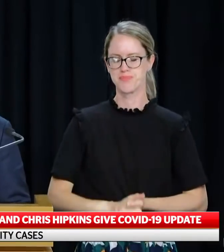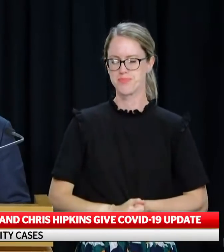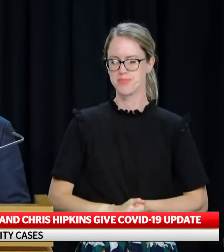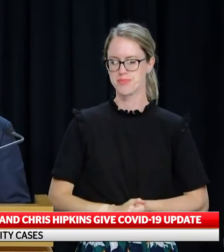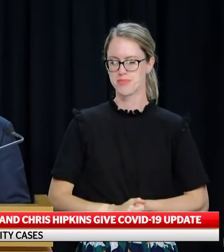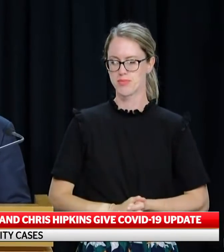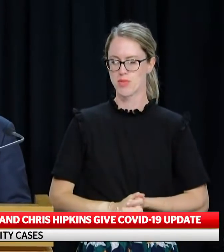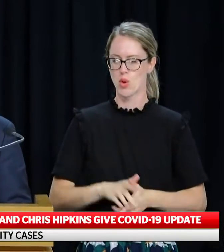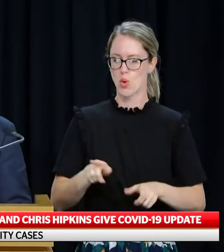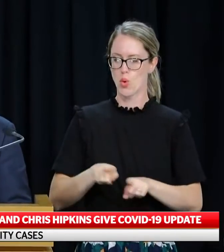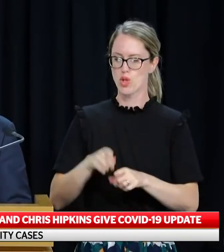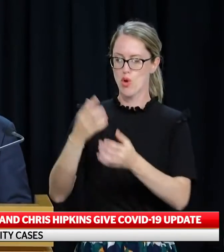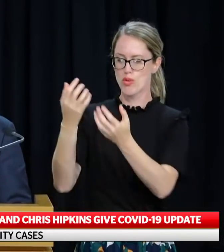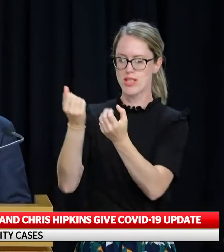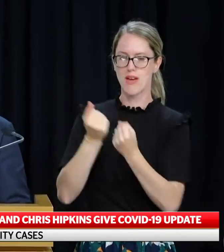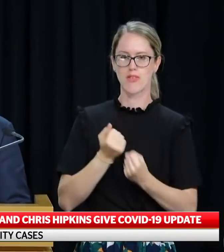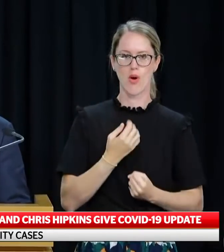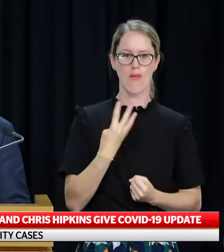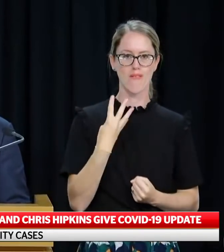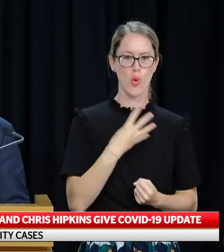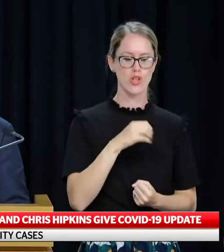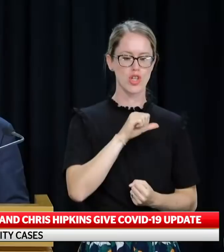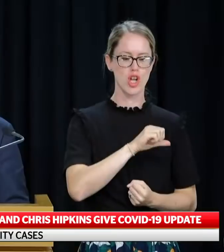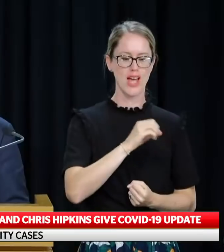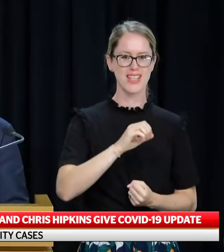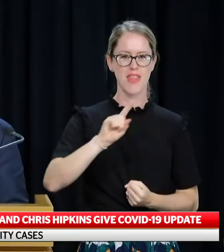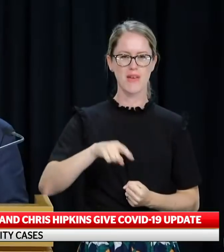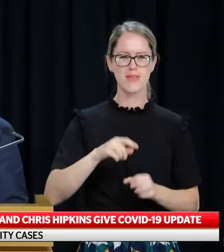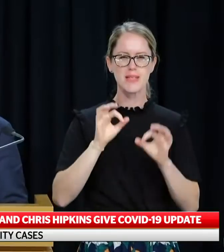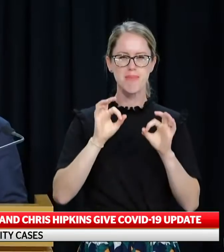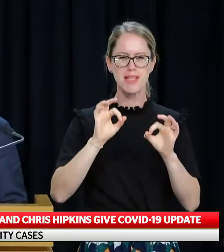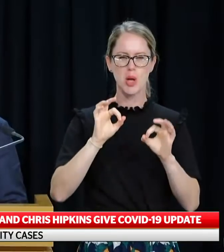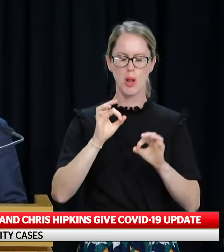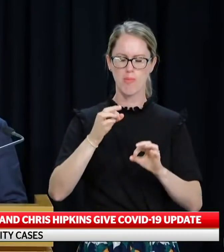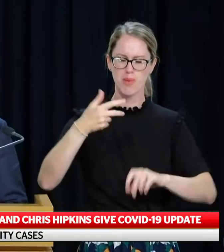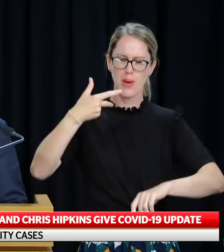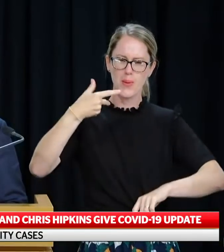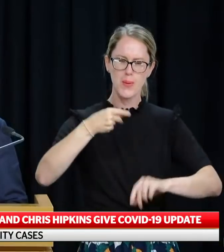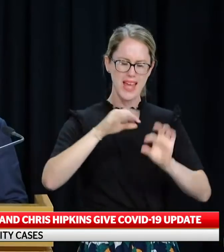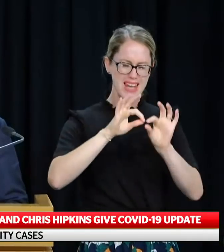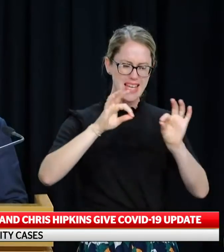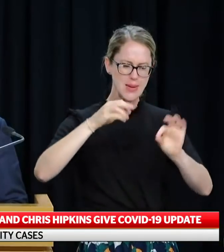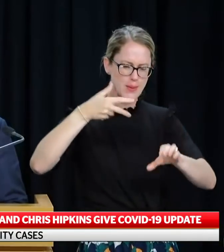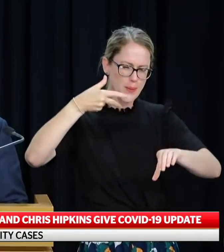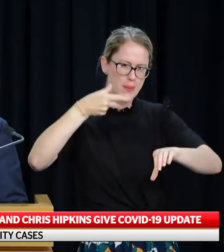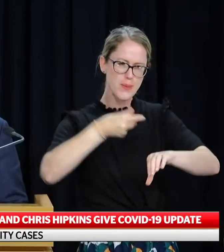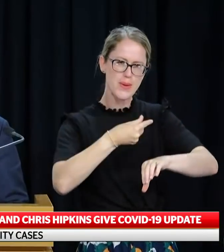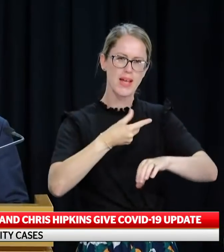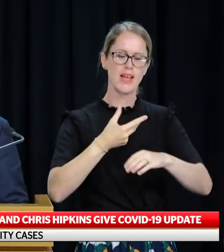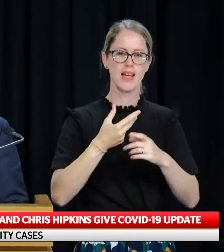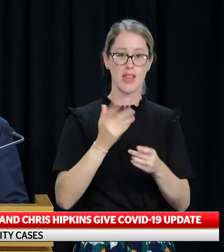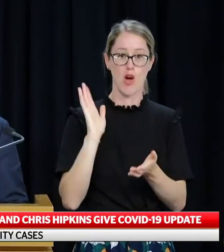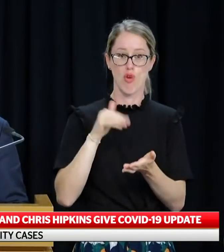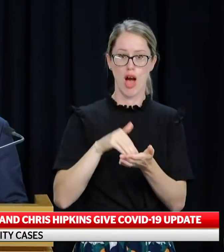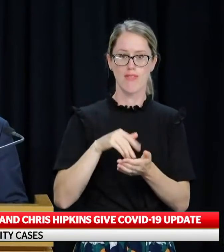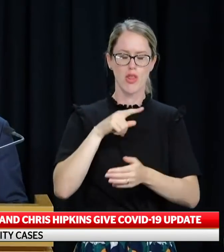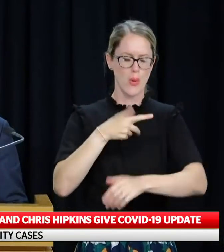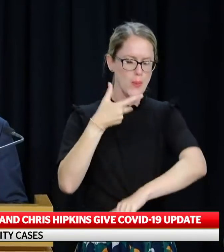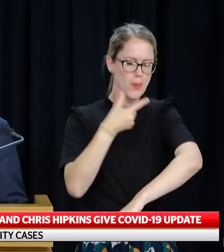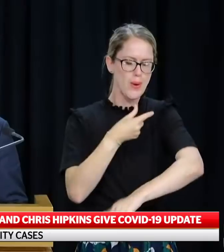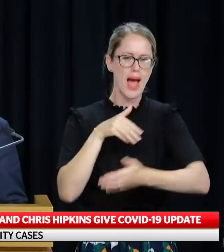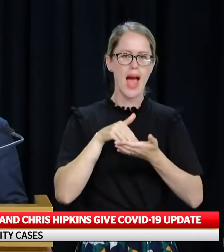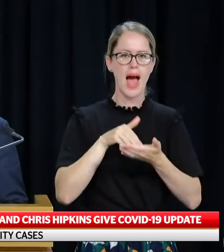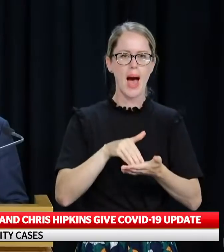of 490,000 special purpose needles that arrived into New Zealand yesterday. These will help